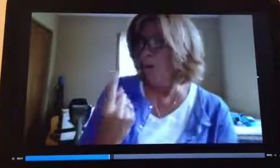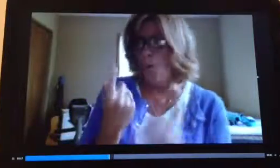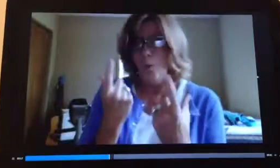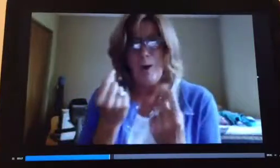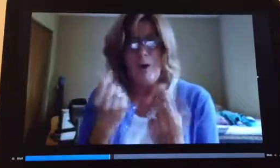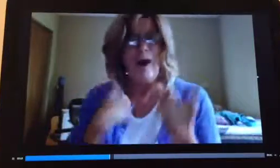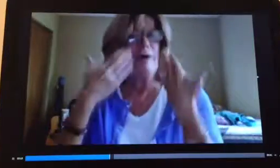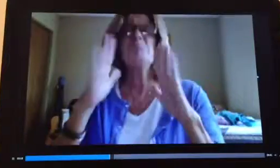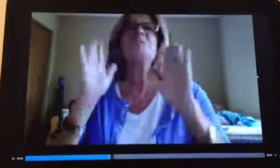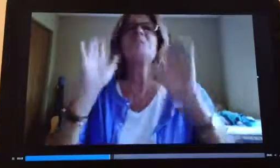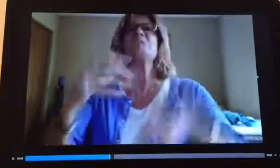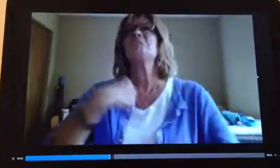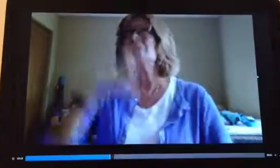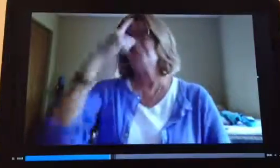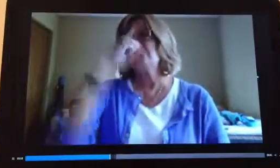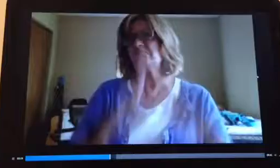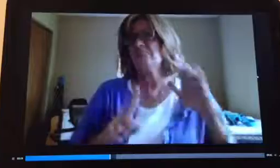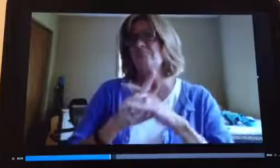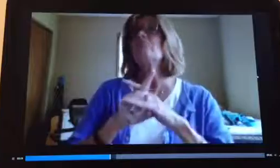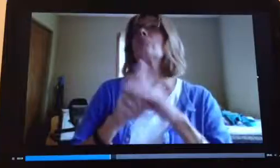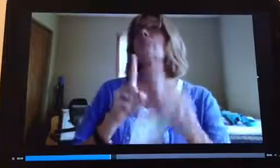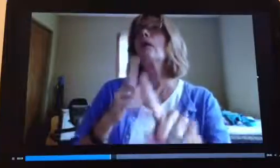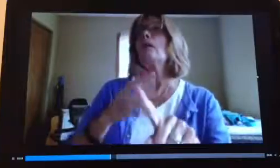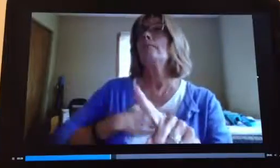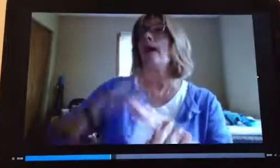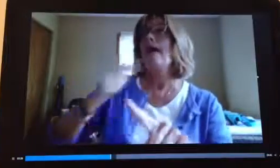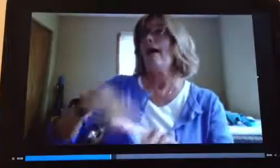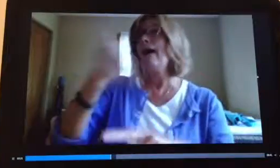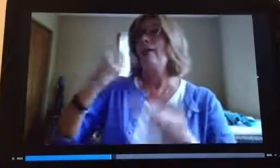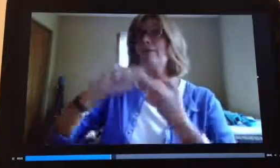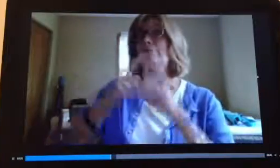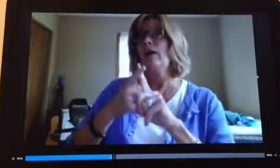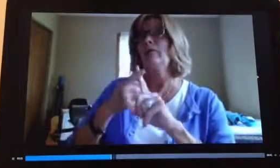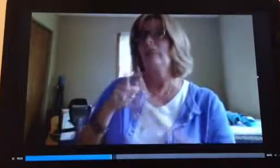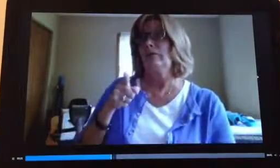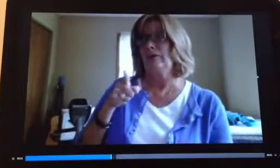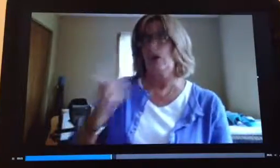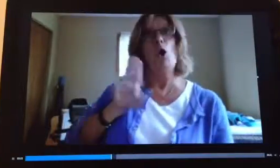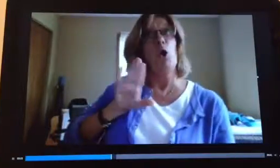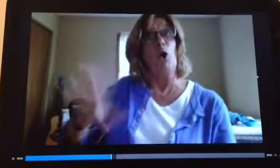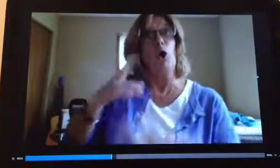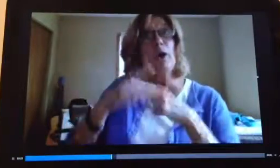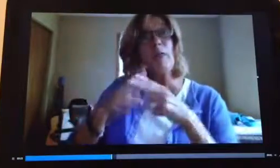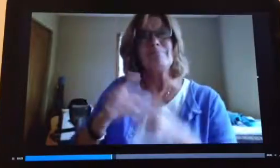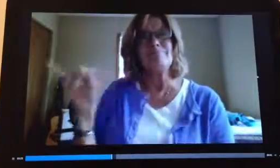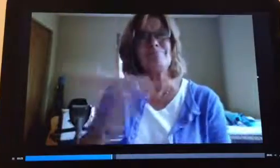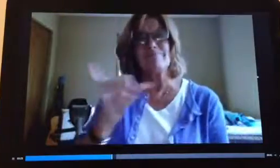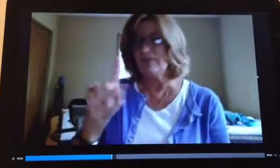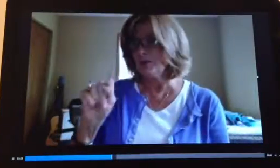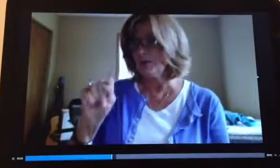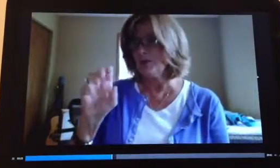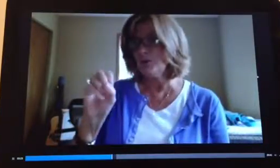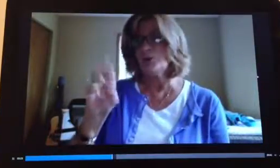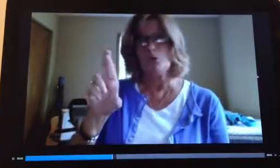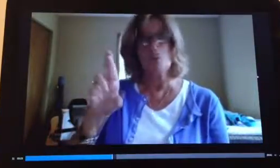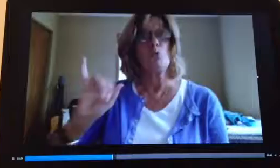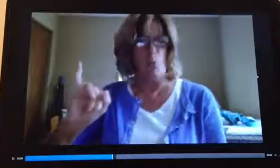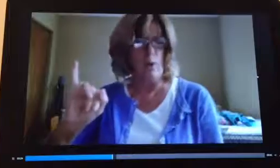my brakes went out, and I did not know what to do. So I couldn't stop, so I pulled over